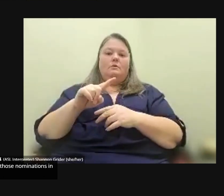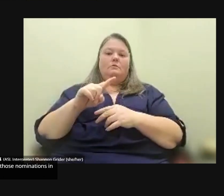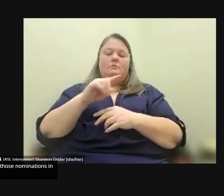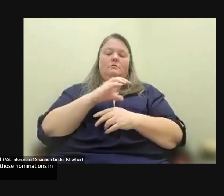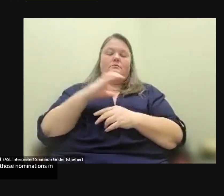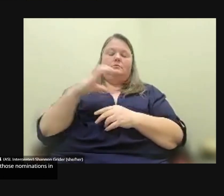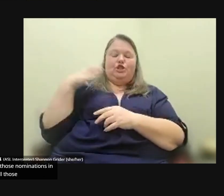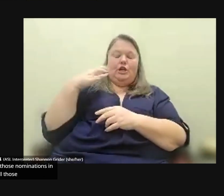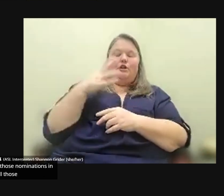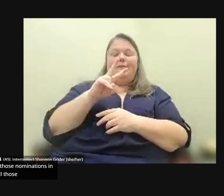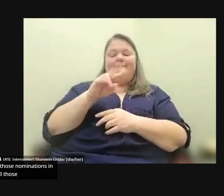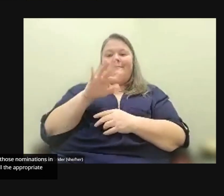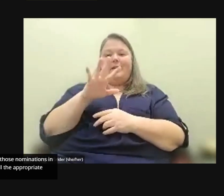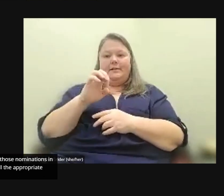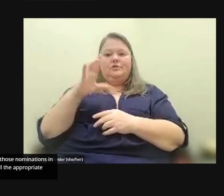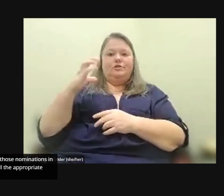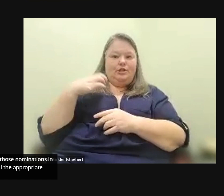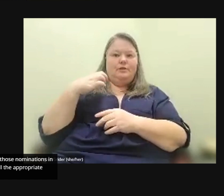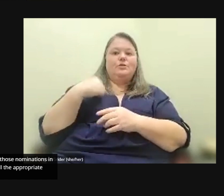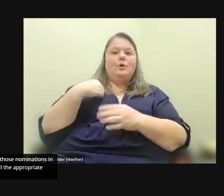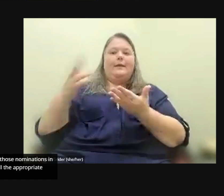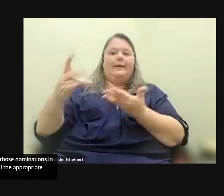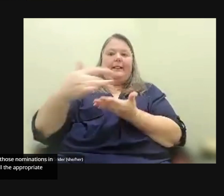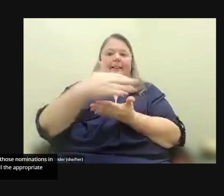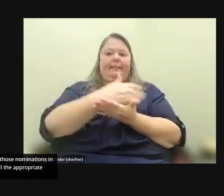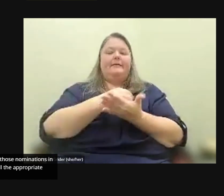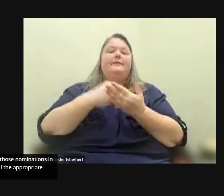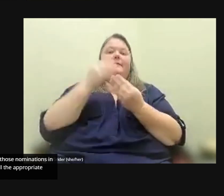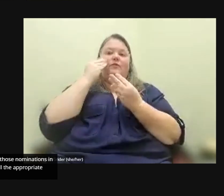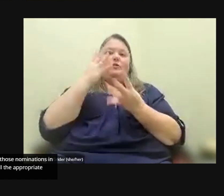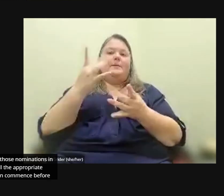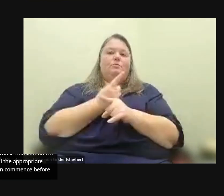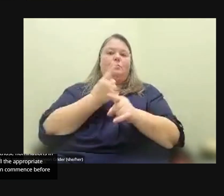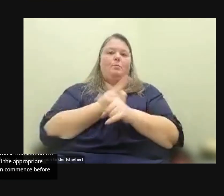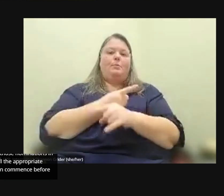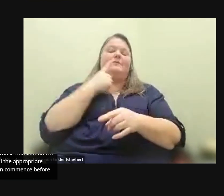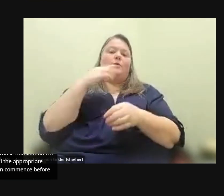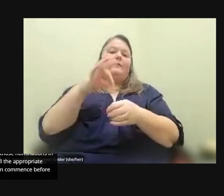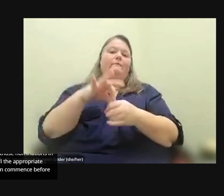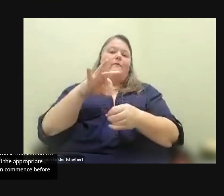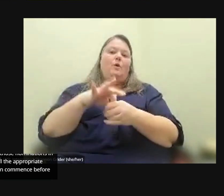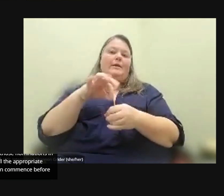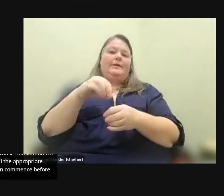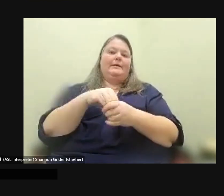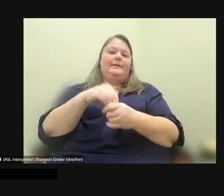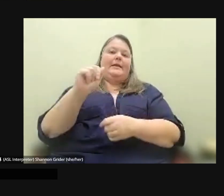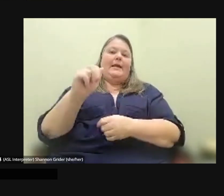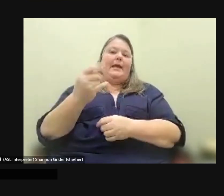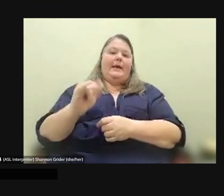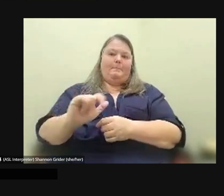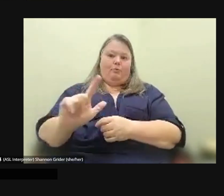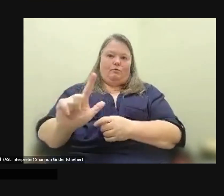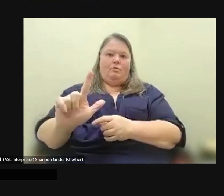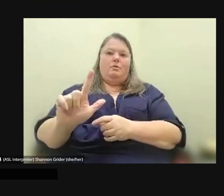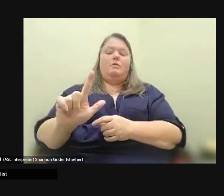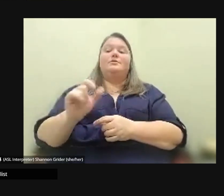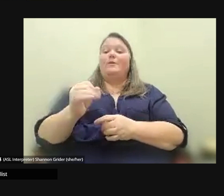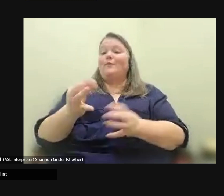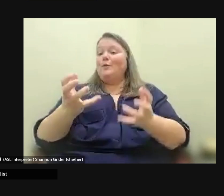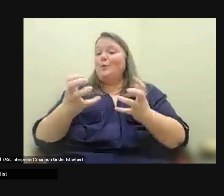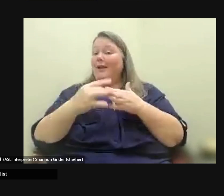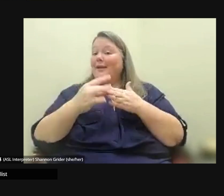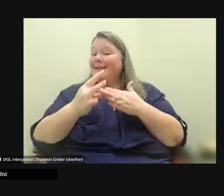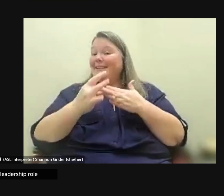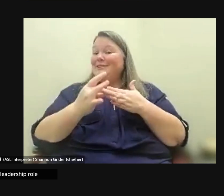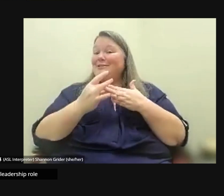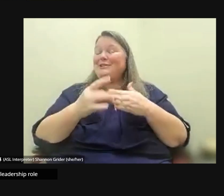appropriate information so that voting can commence before the convening in April. So if you would like to have a leadership role in